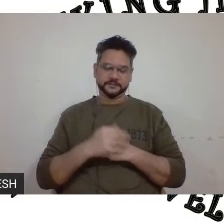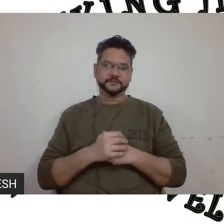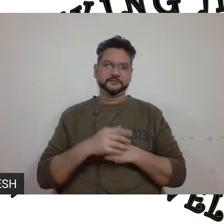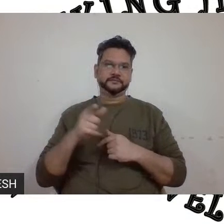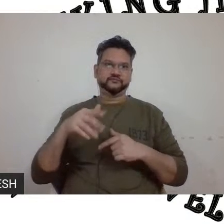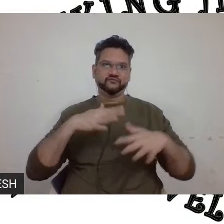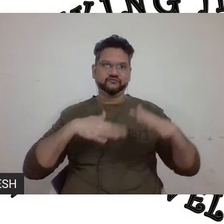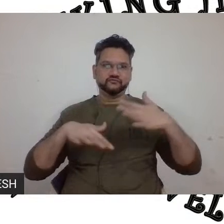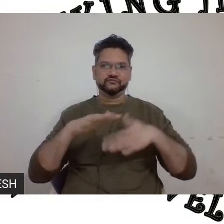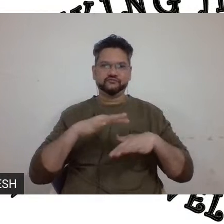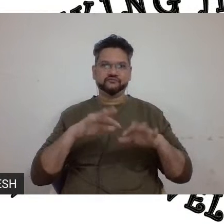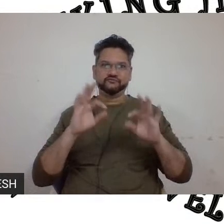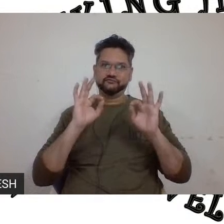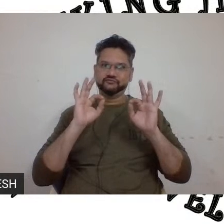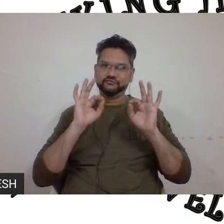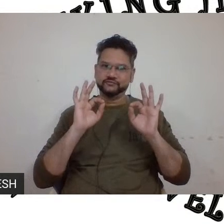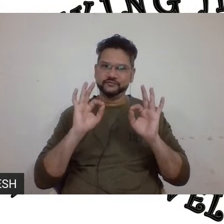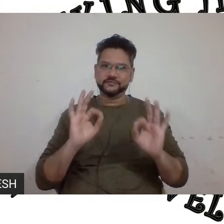nice